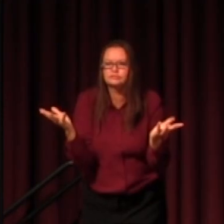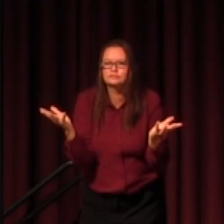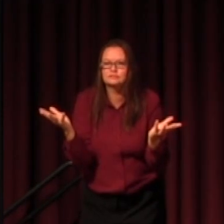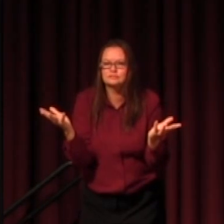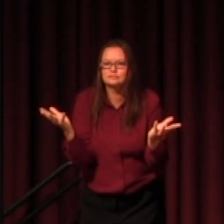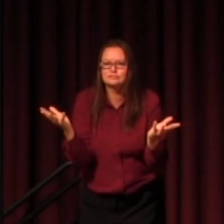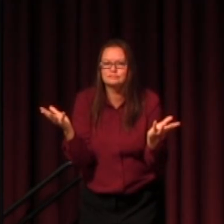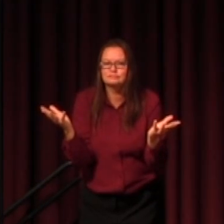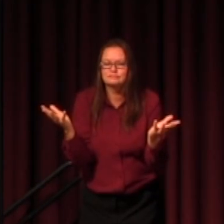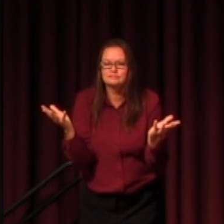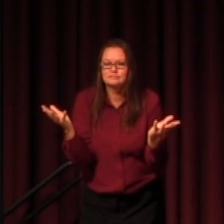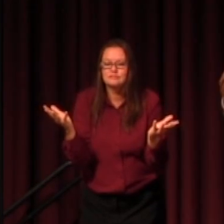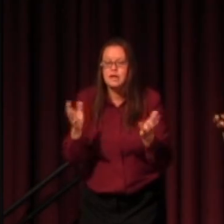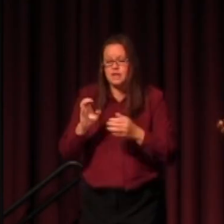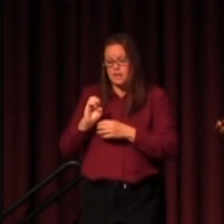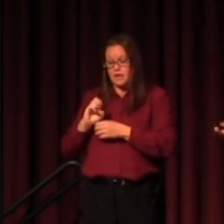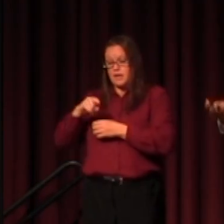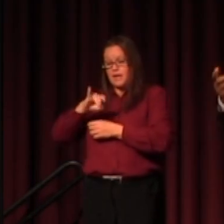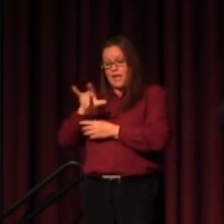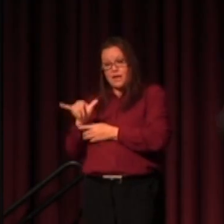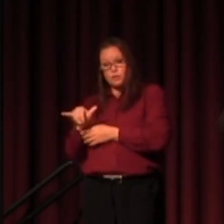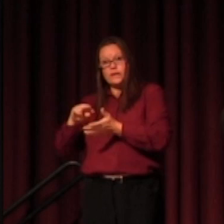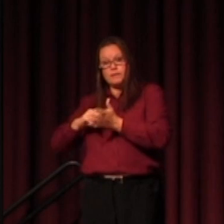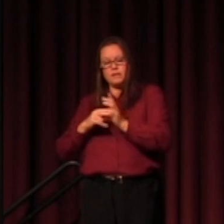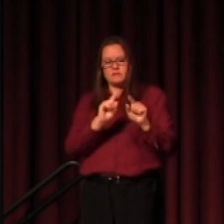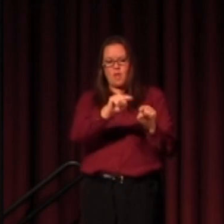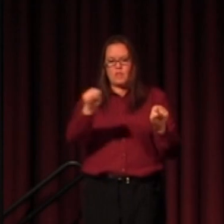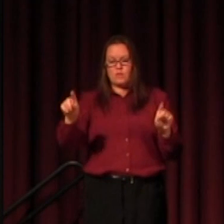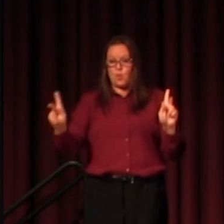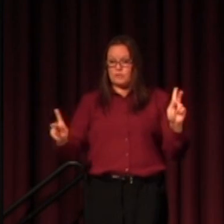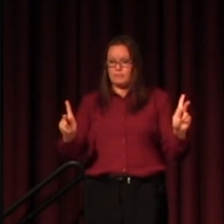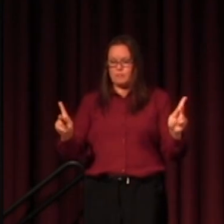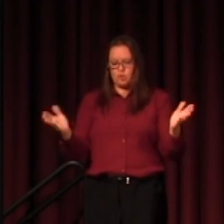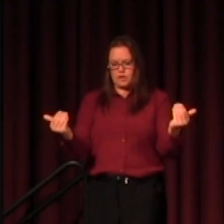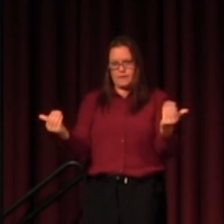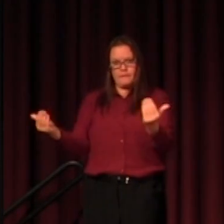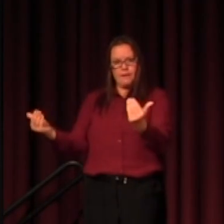Equity means making sure we're including people in the margins to define what fair is.